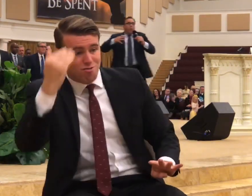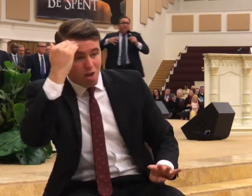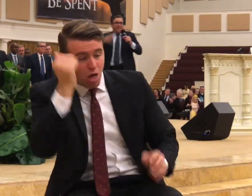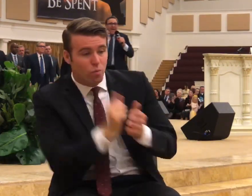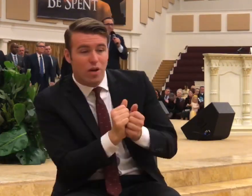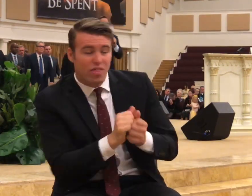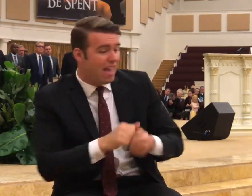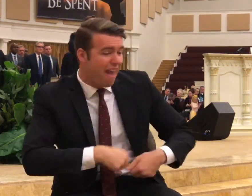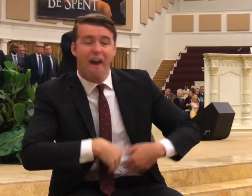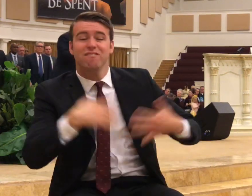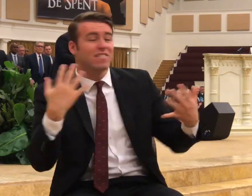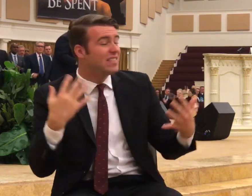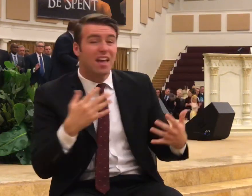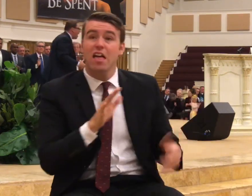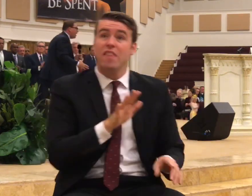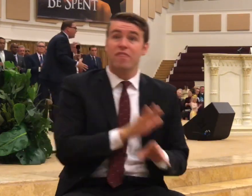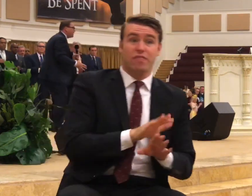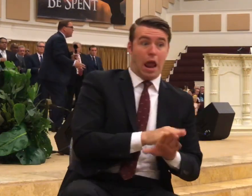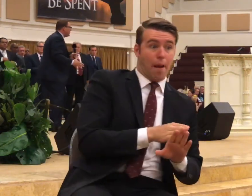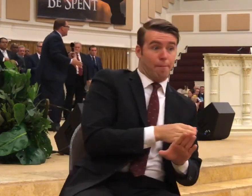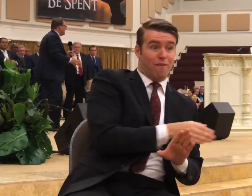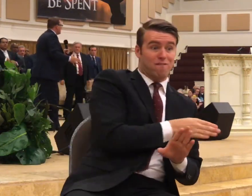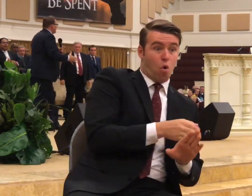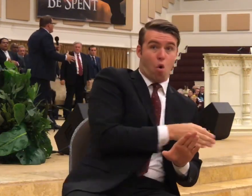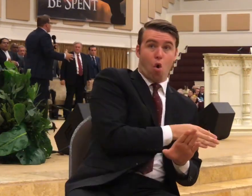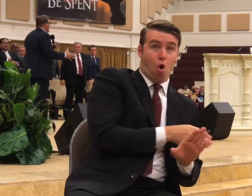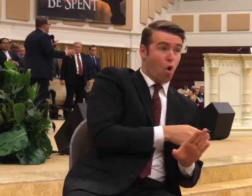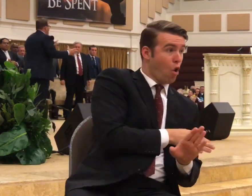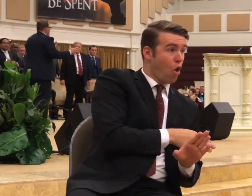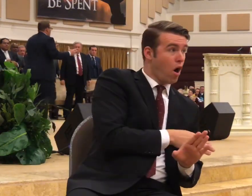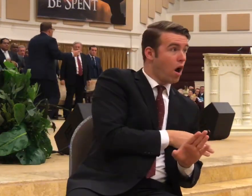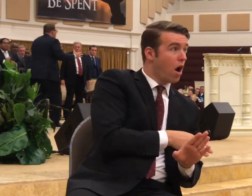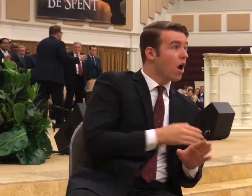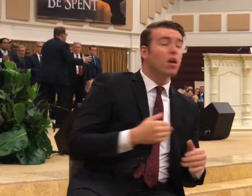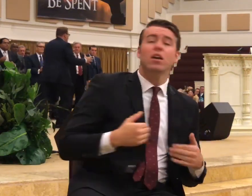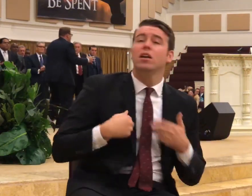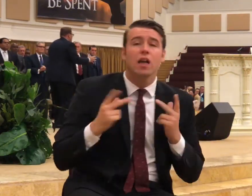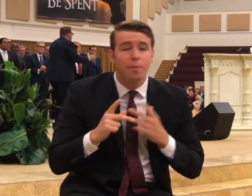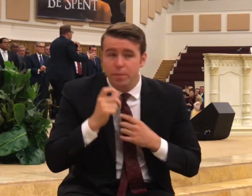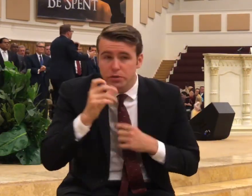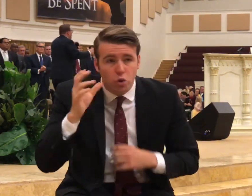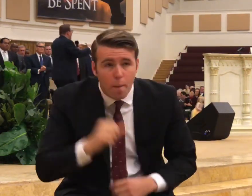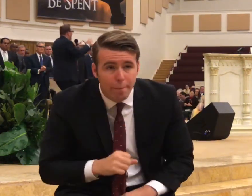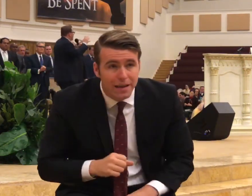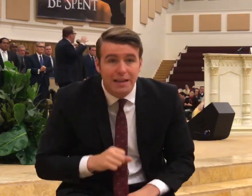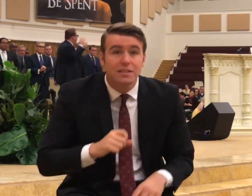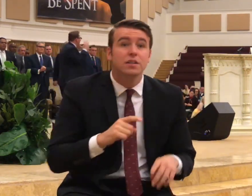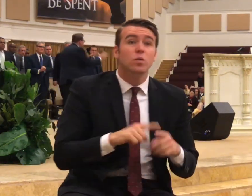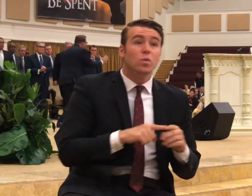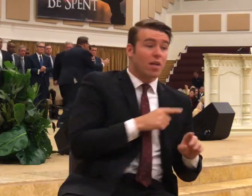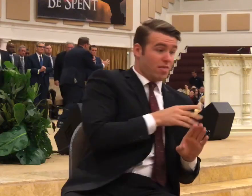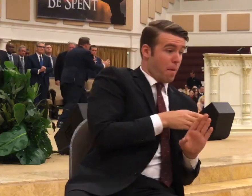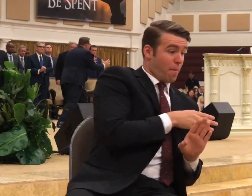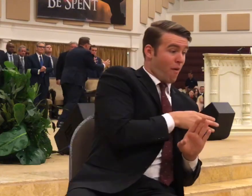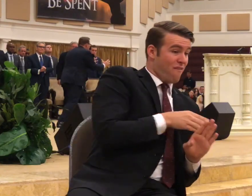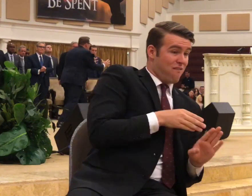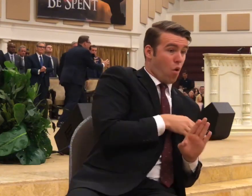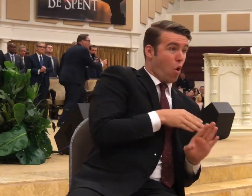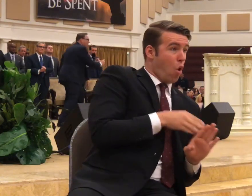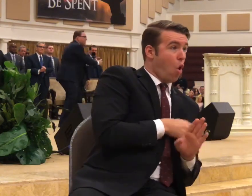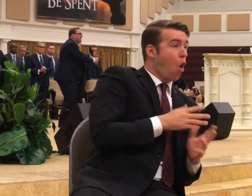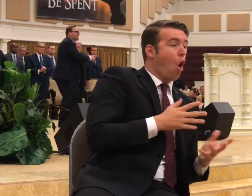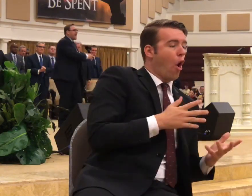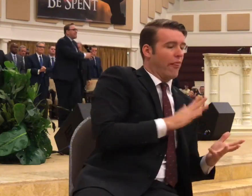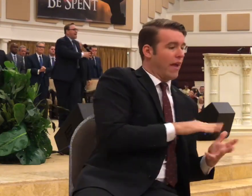science, what they have been before. Young people, don't miss this. What they had gone into the incident